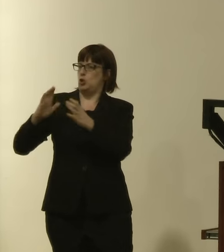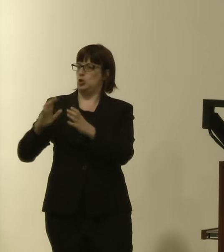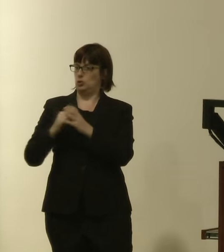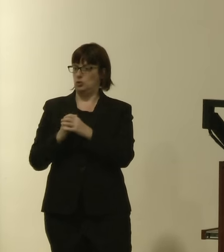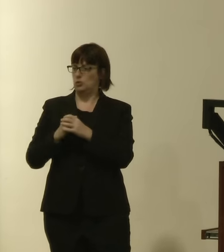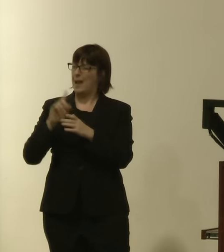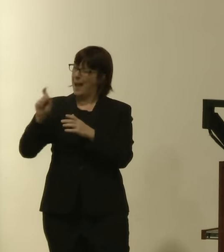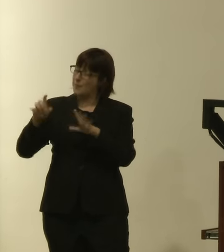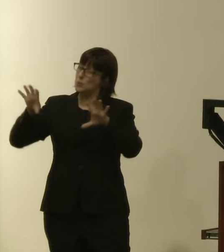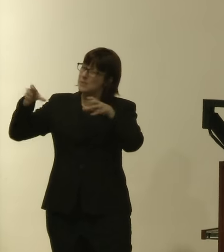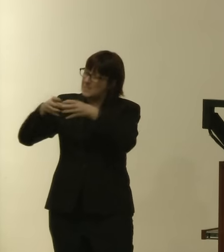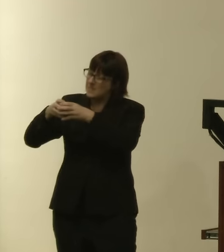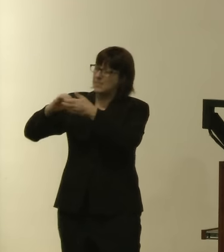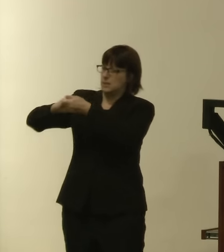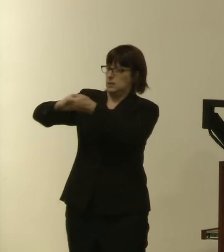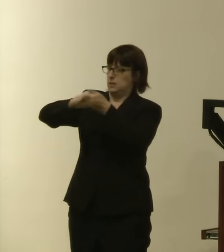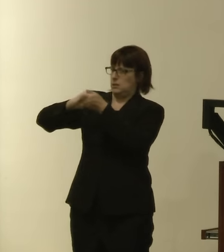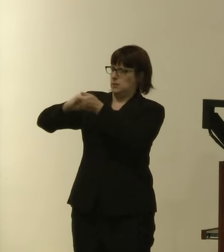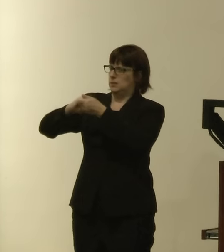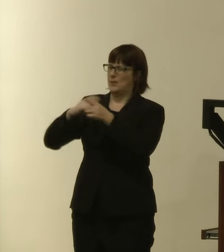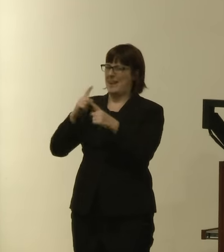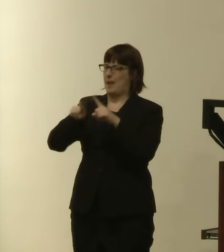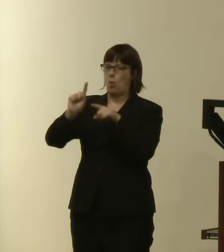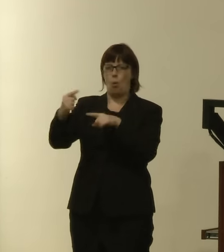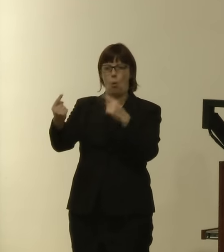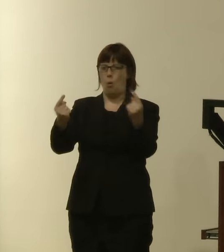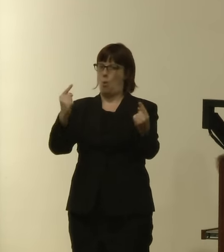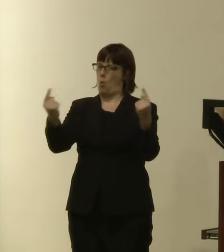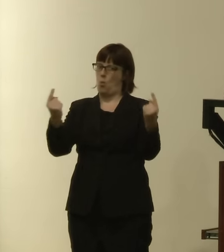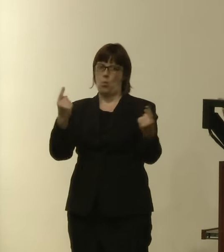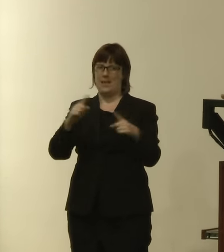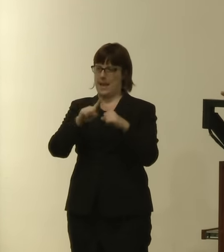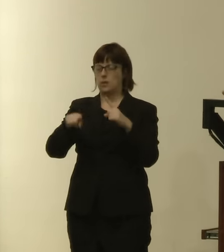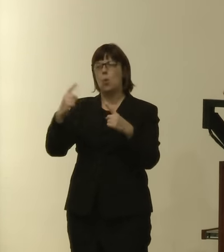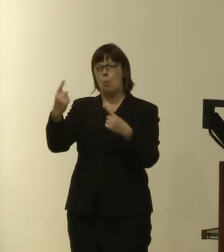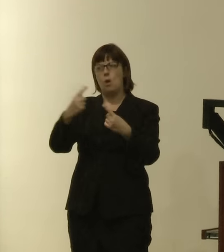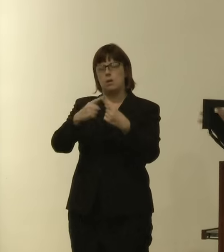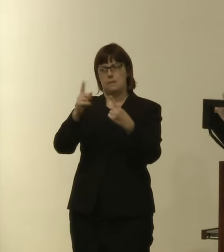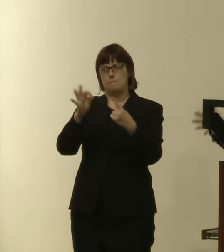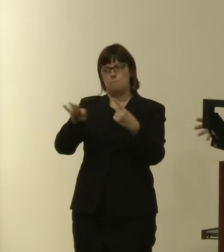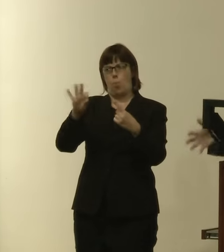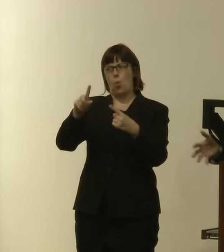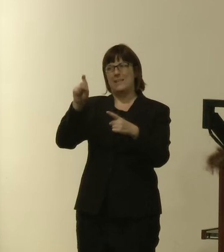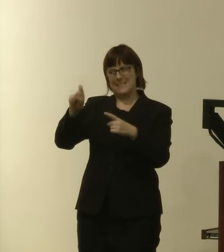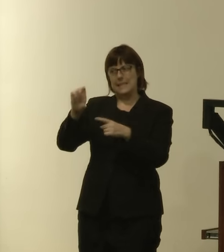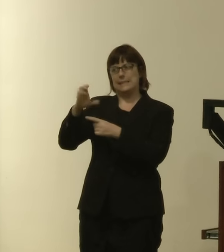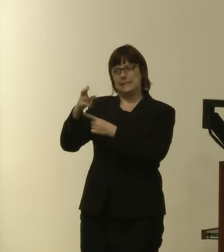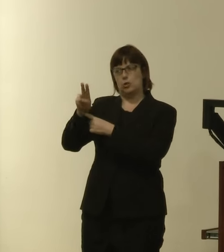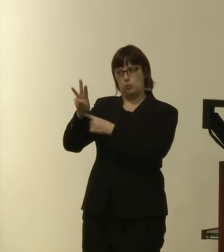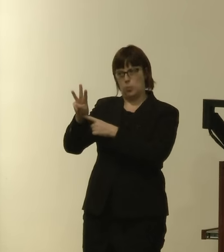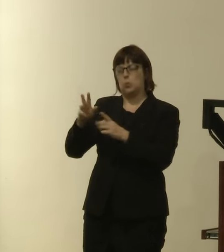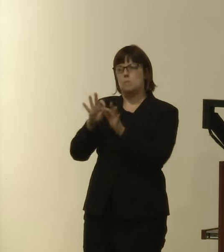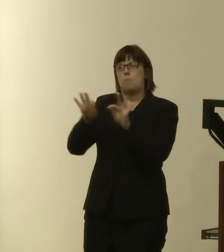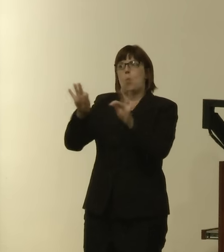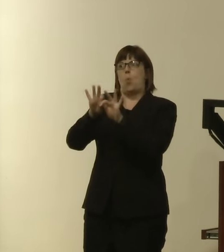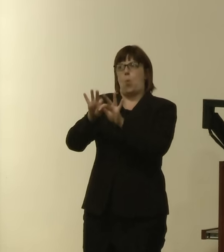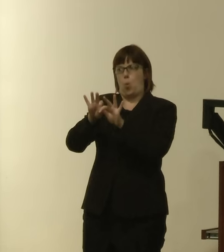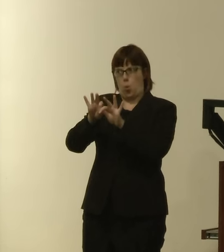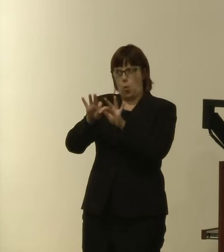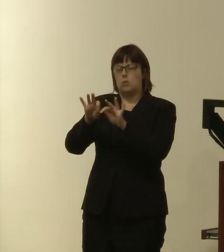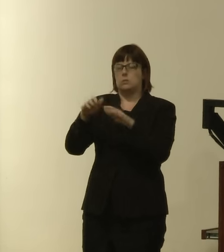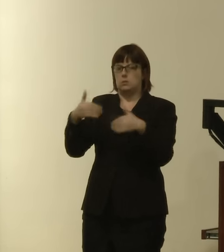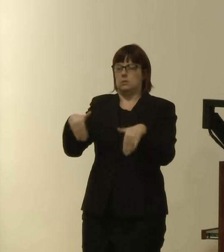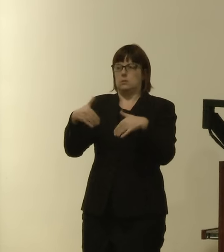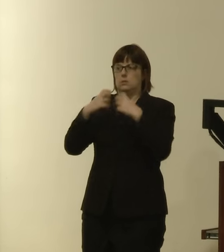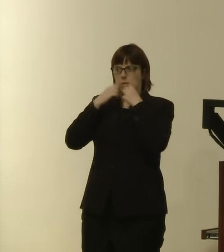right? You will for some patients, but not for a lot of them. So that's one. We need community health workers in this country desperately.